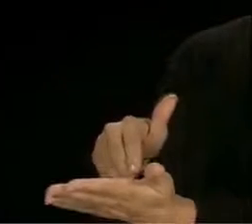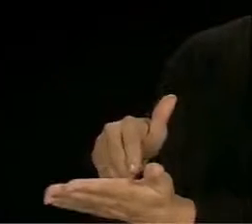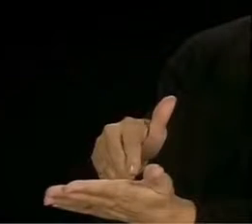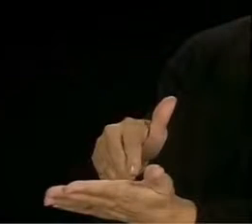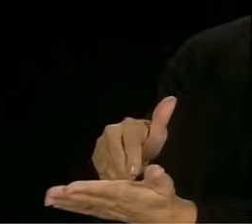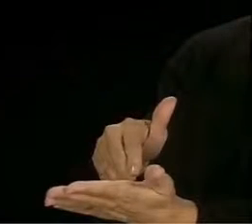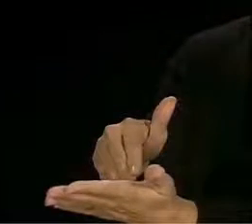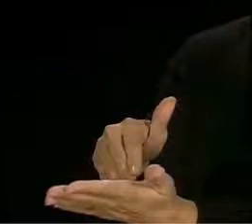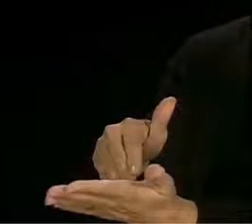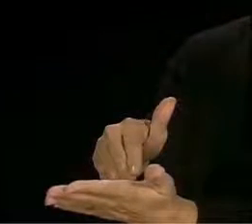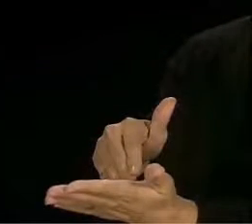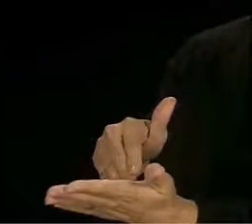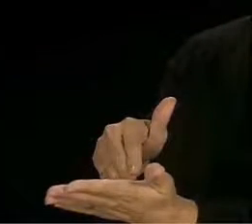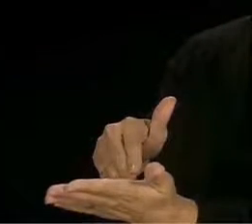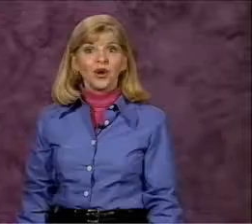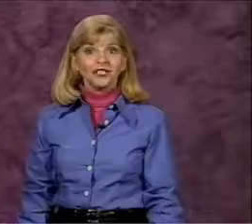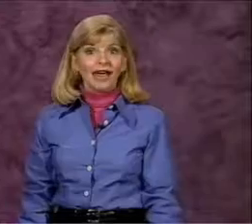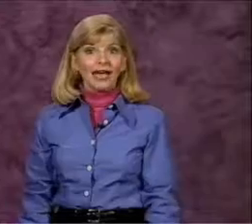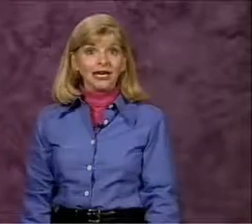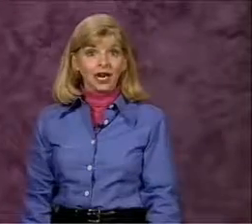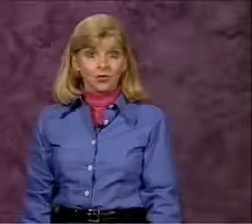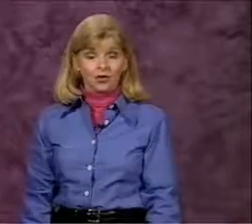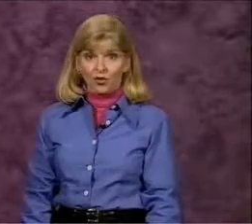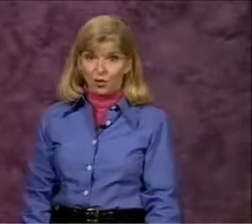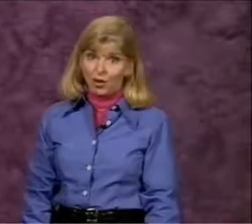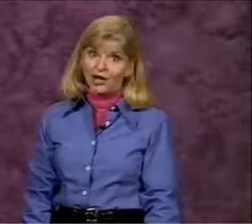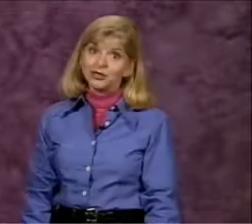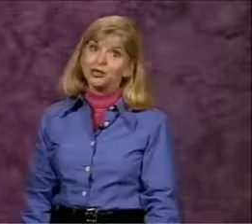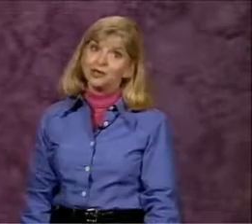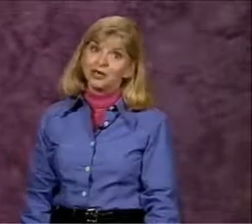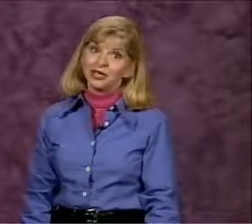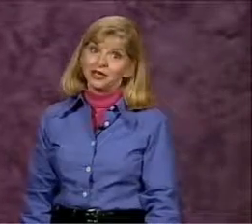1,000. Now you can express any number from 1 to 1,000,000.